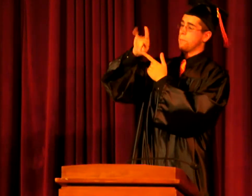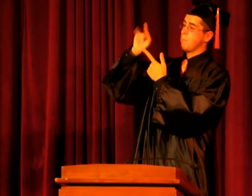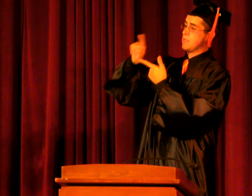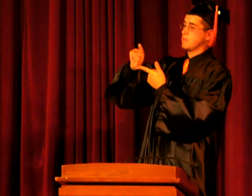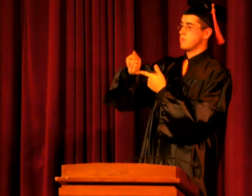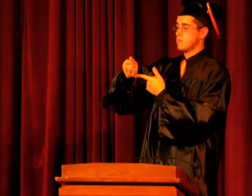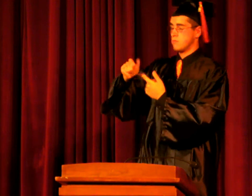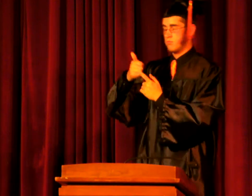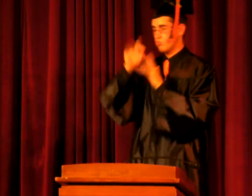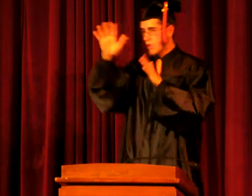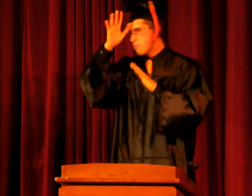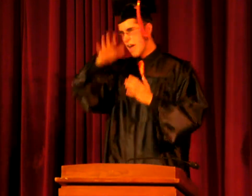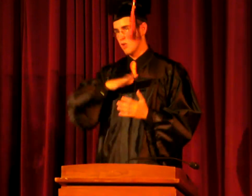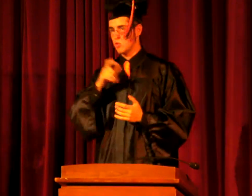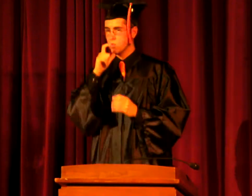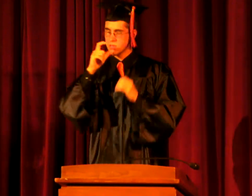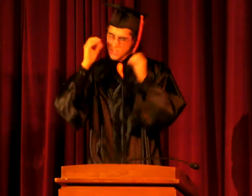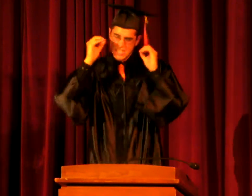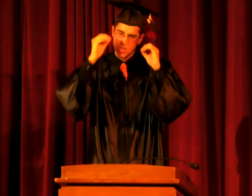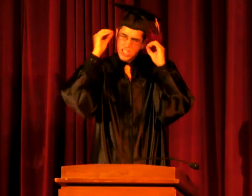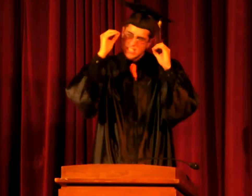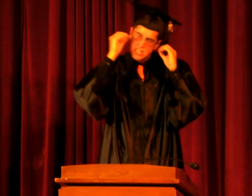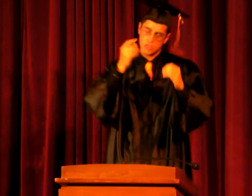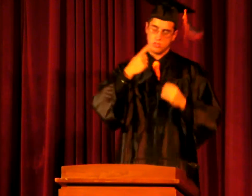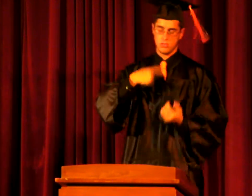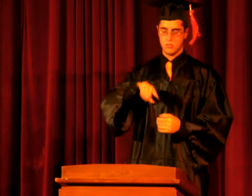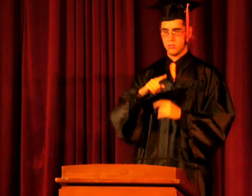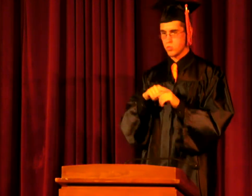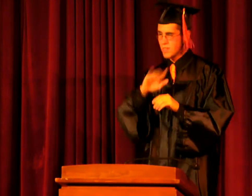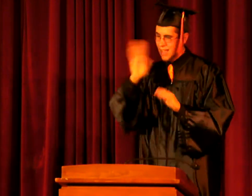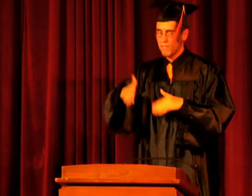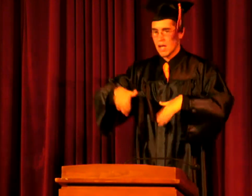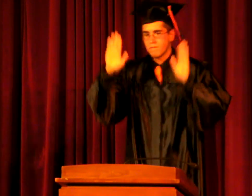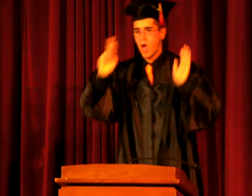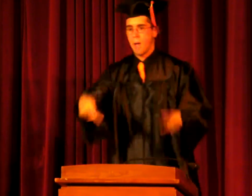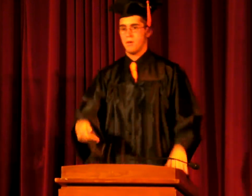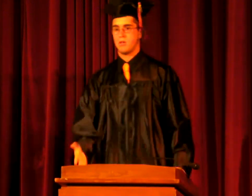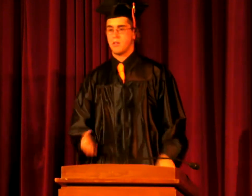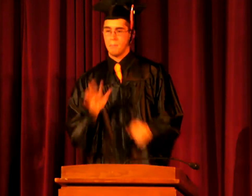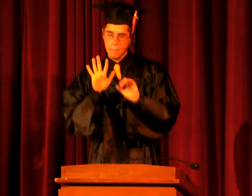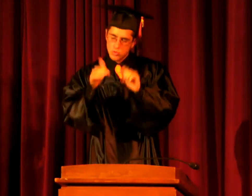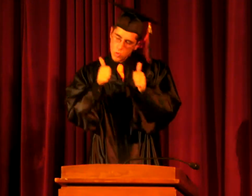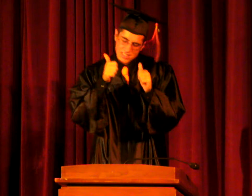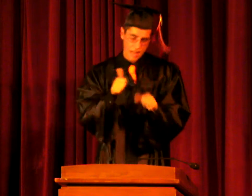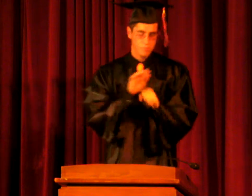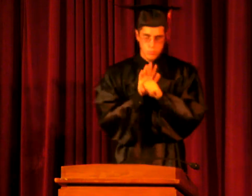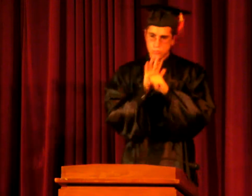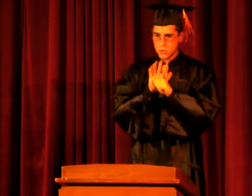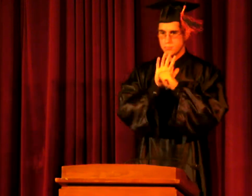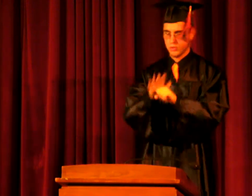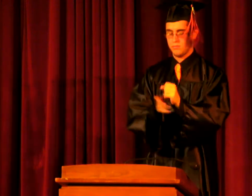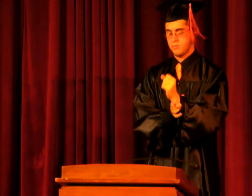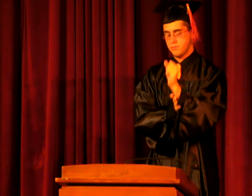I would like to thank Mr. Lippitz for introducing us to that concept of push yourself, of never giving up.